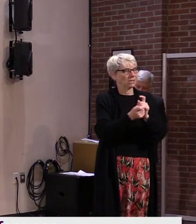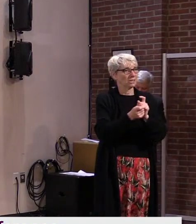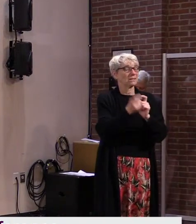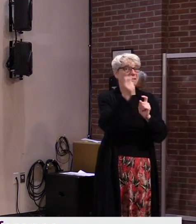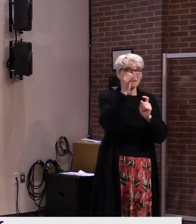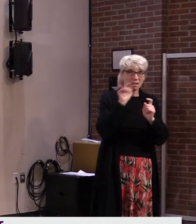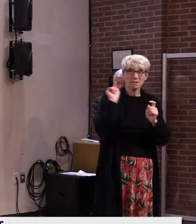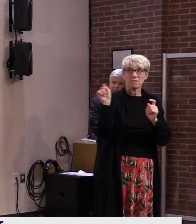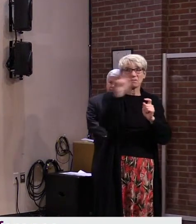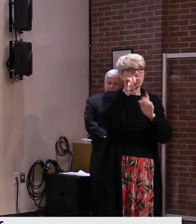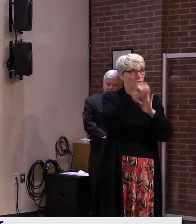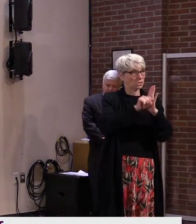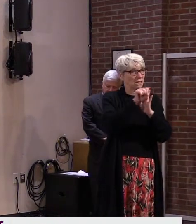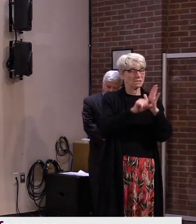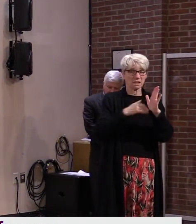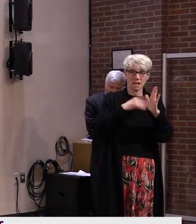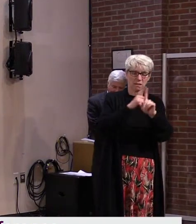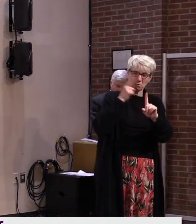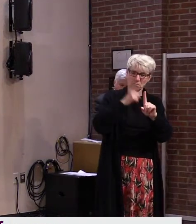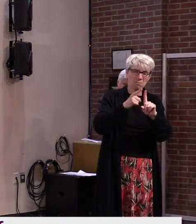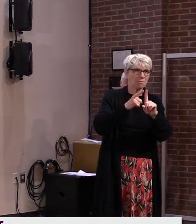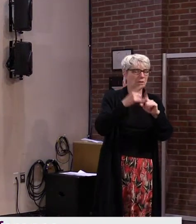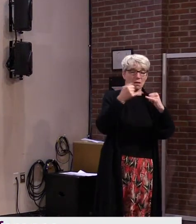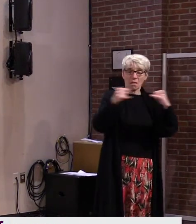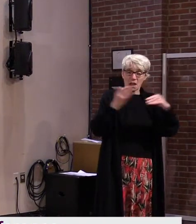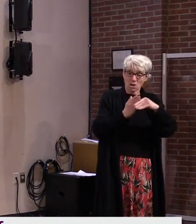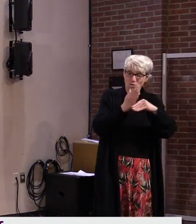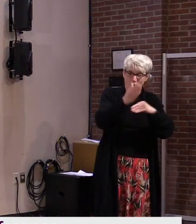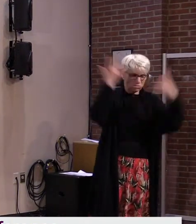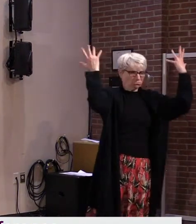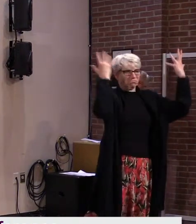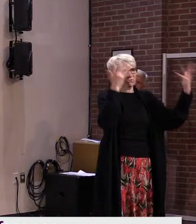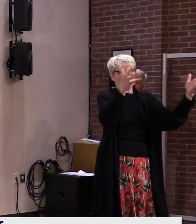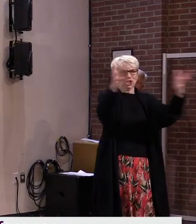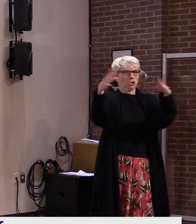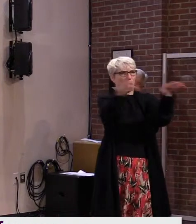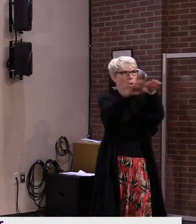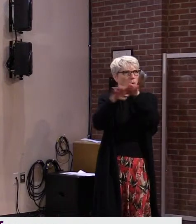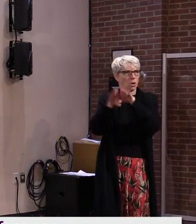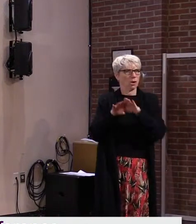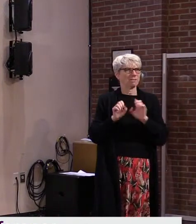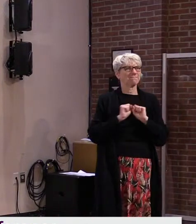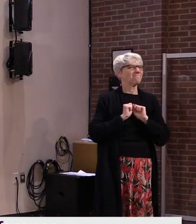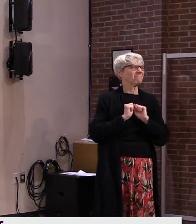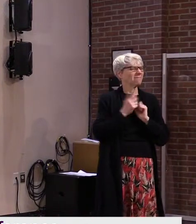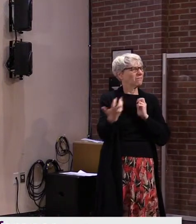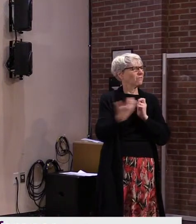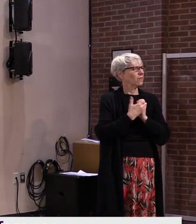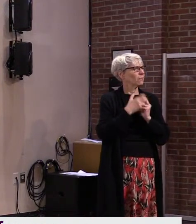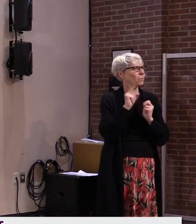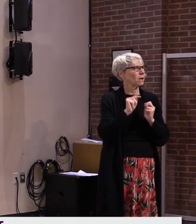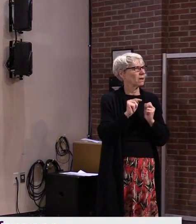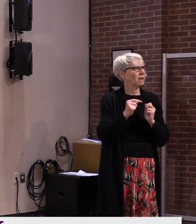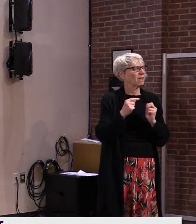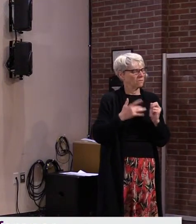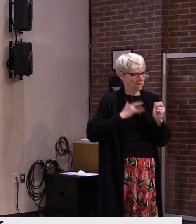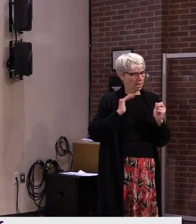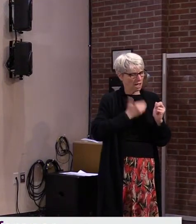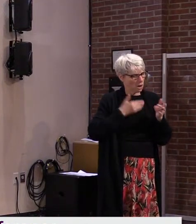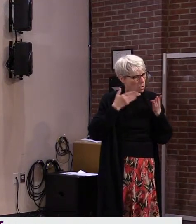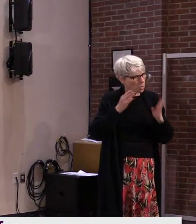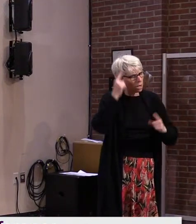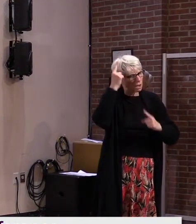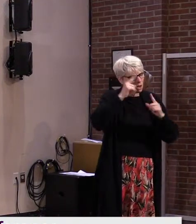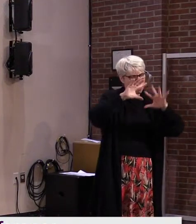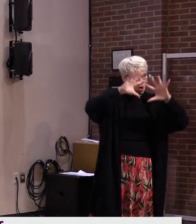may work for their states, but I feel as though with our team and the approach we're taking and looking at this holistically and looking at